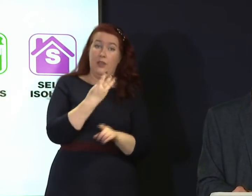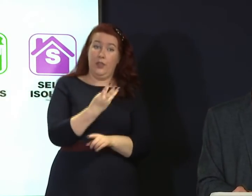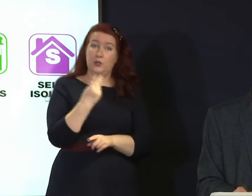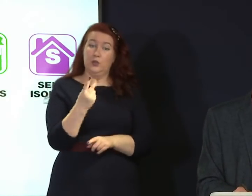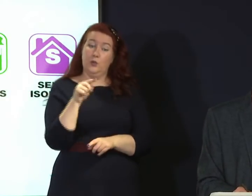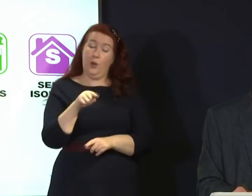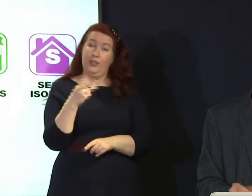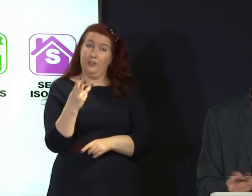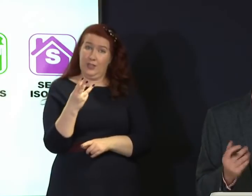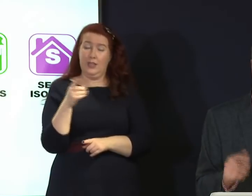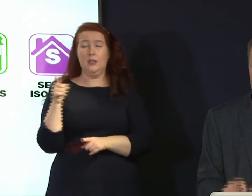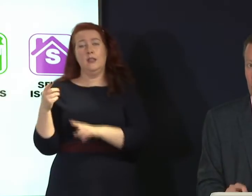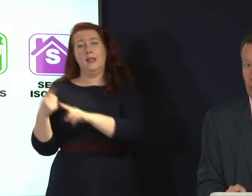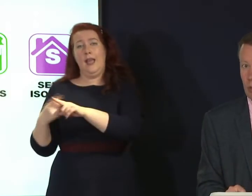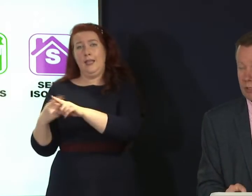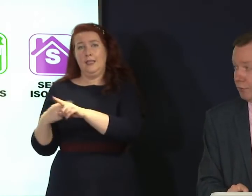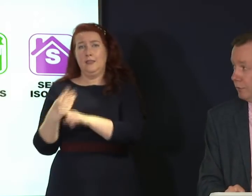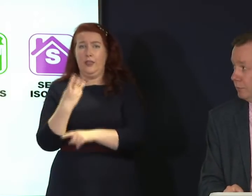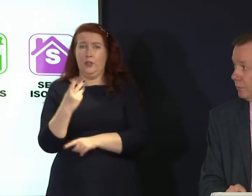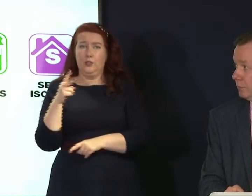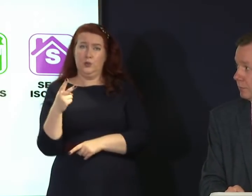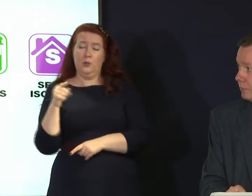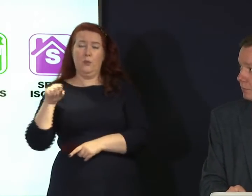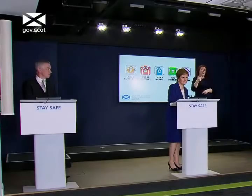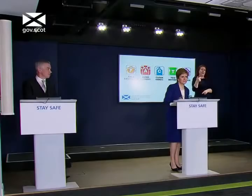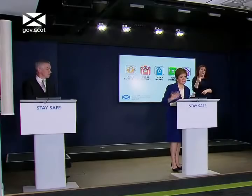32.3% and England has vaccinated 32.7%.